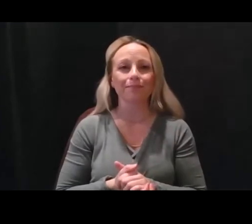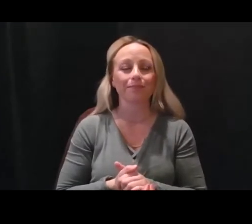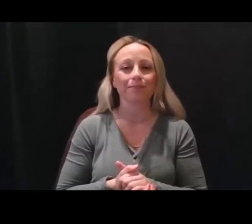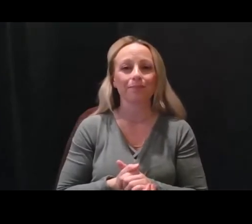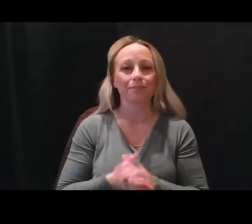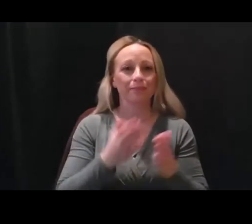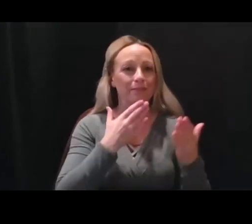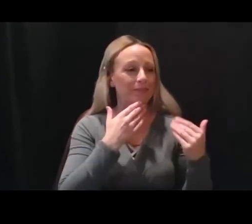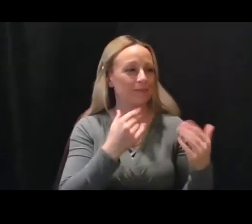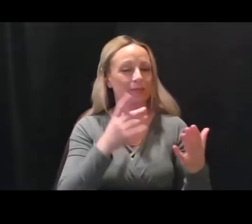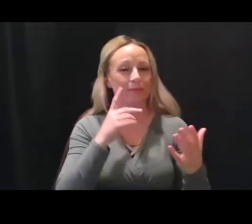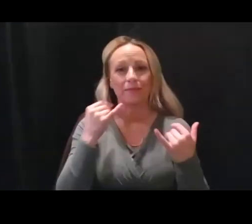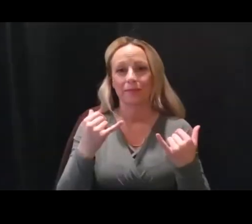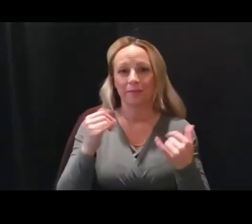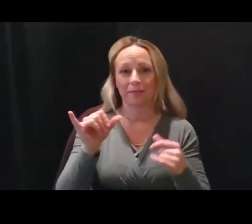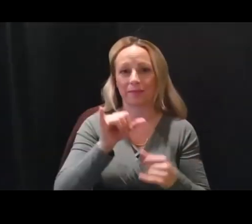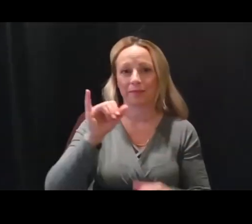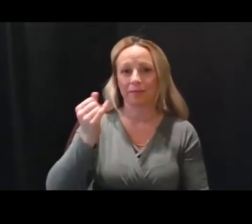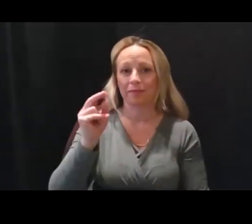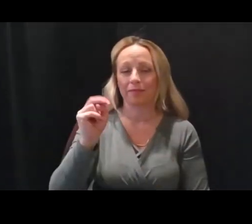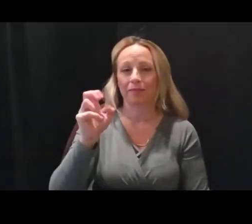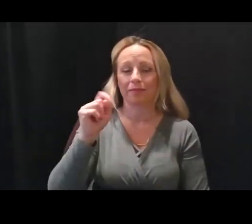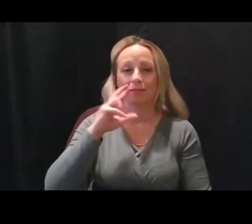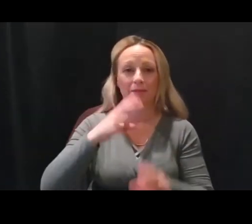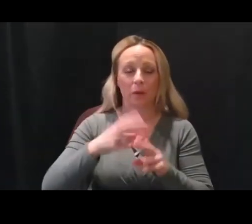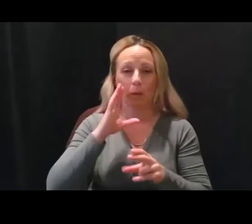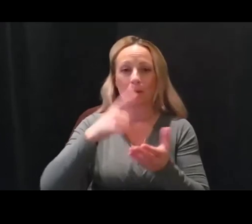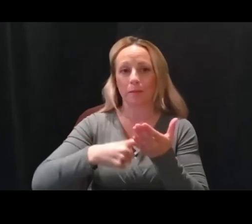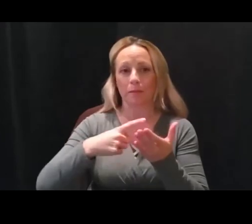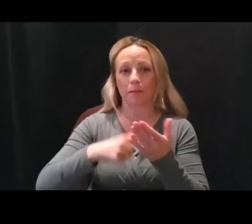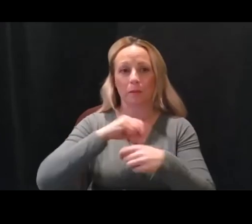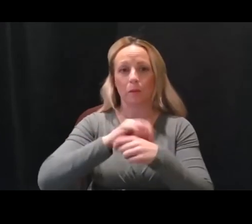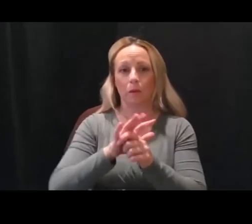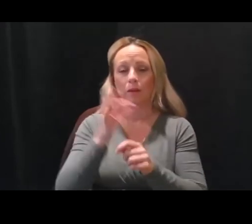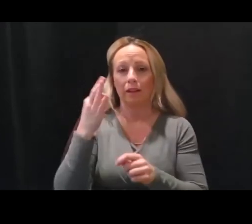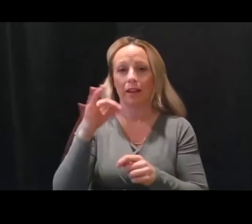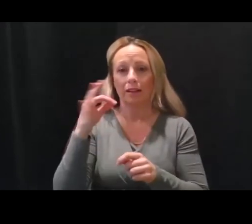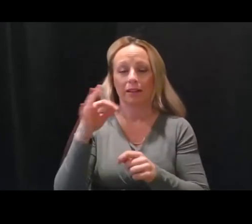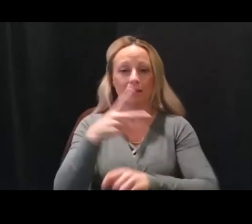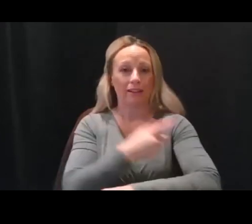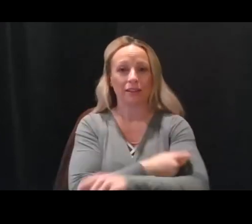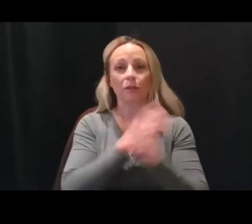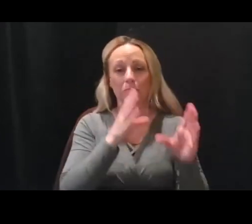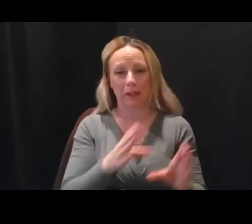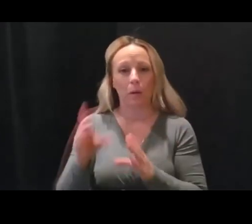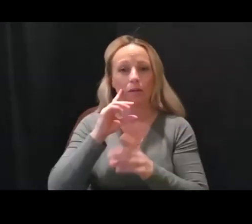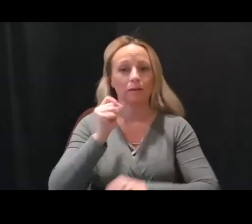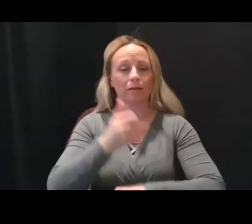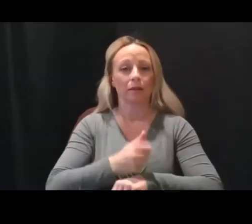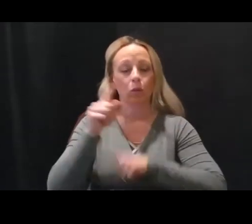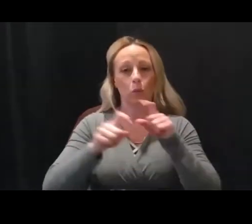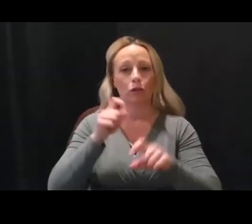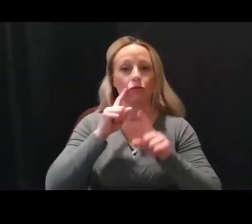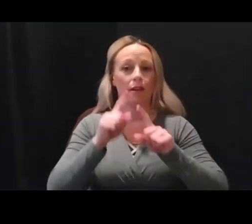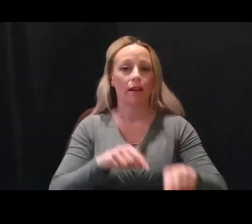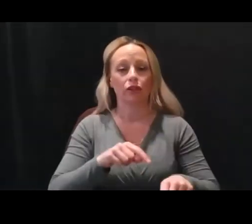Thank you. So today, as Janet mentioned, we will be talking about COVID-19 vaccination planning, and we have set up a question and answer format